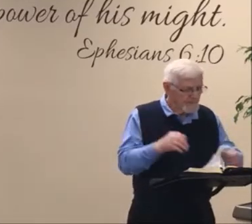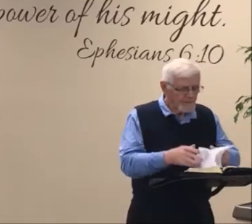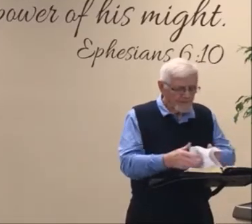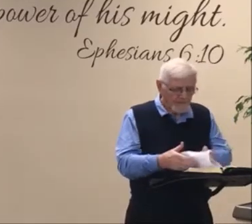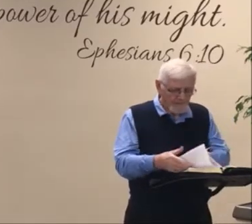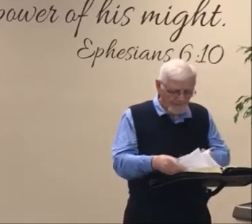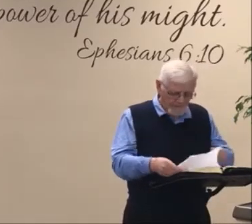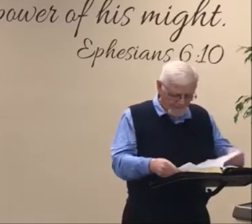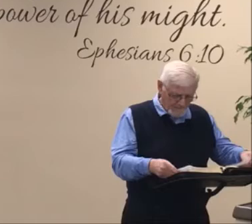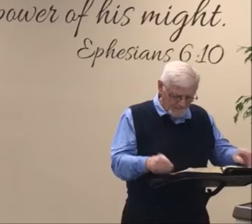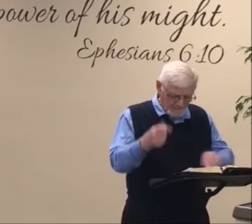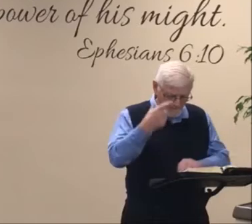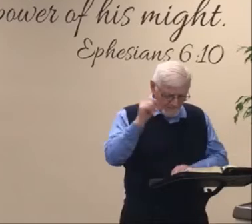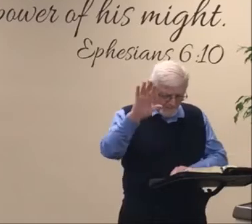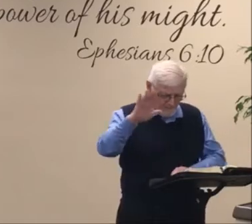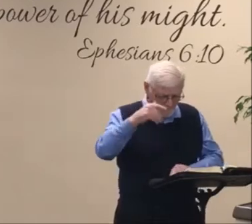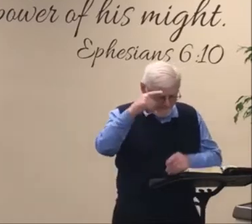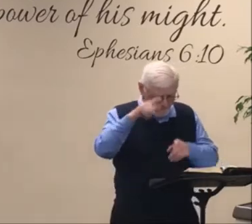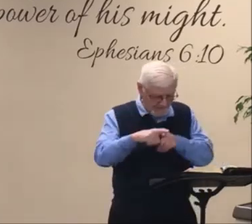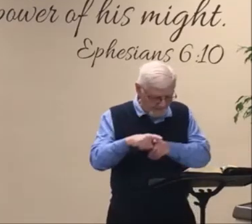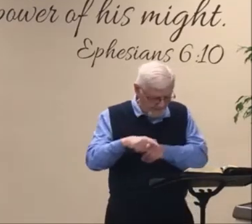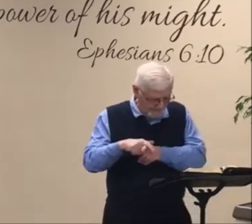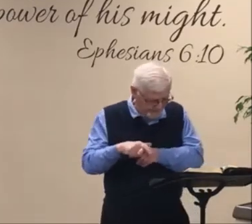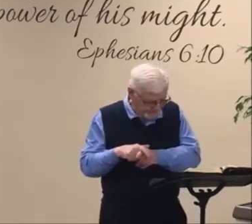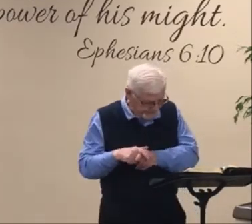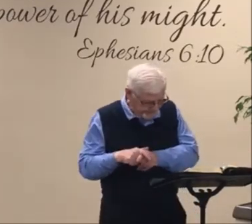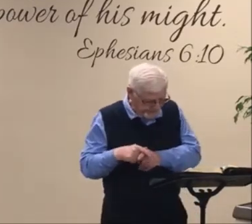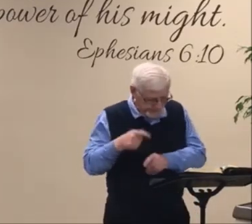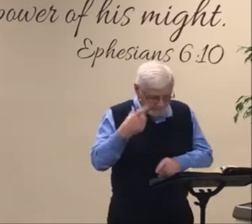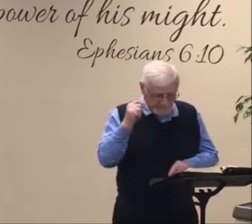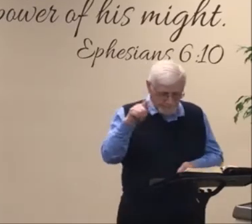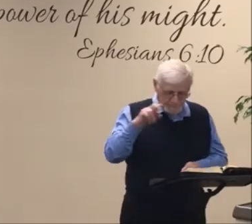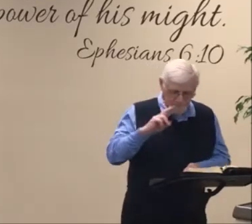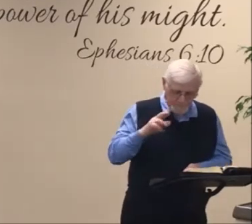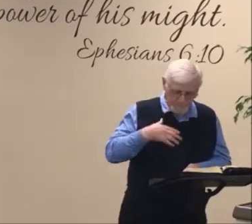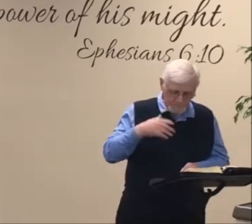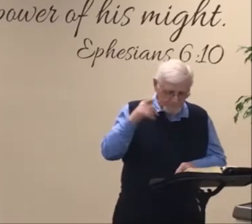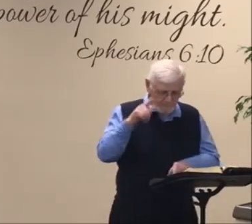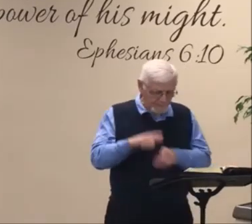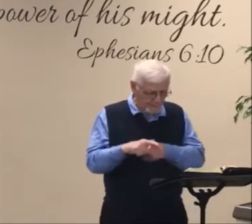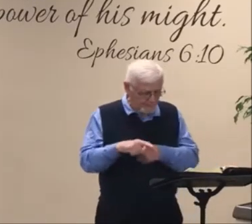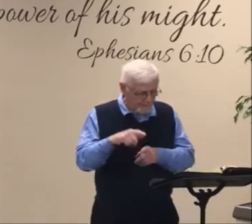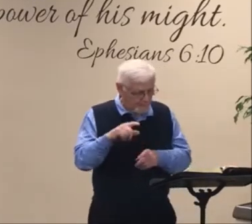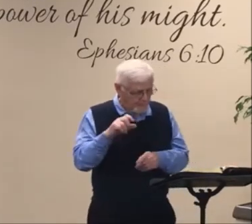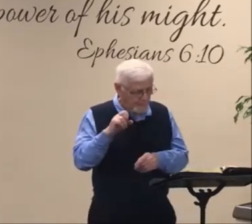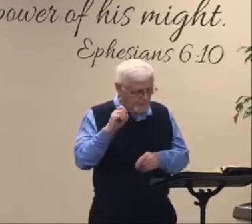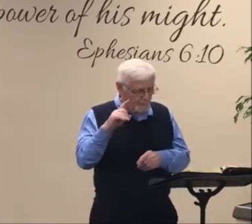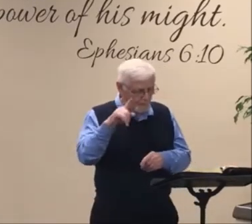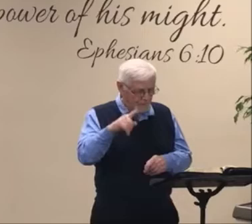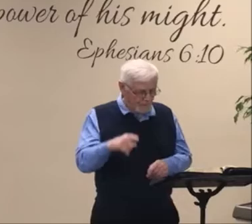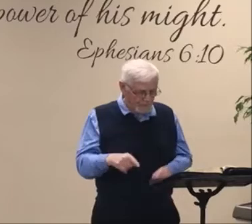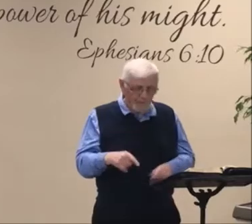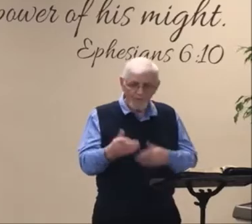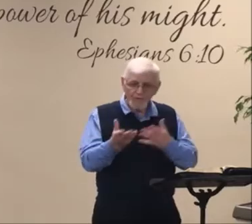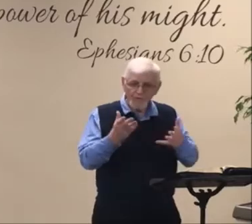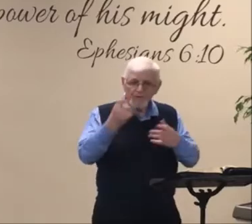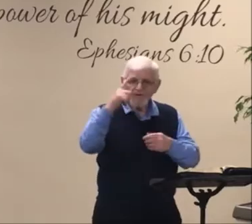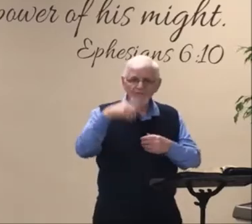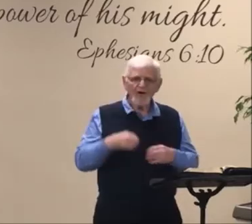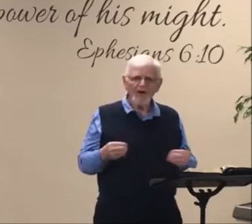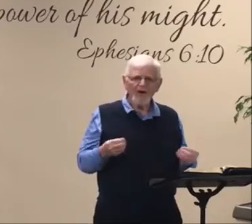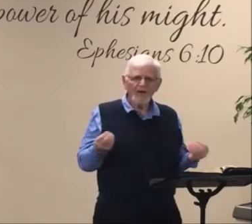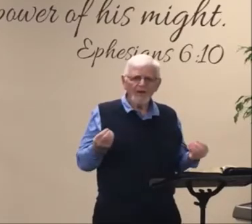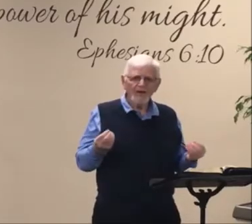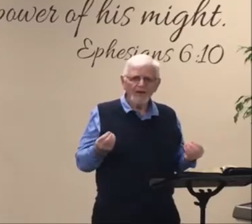thou art my brother, Jacob met his match here. Shouldest thou serve me for naught? Are you going to serve me for nothing? Tell